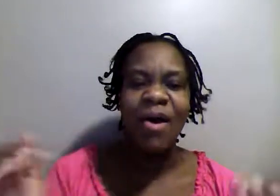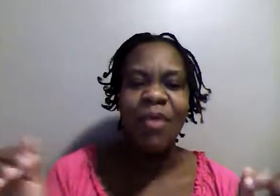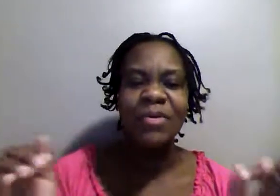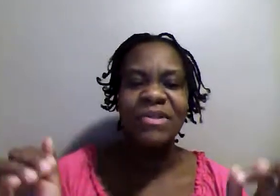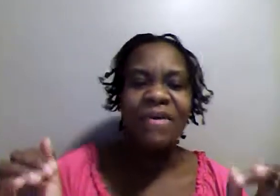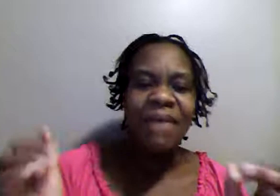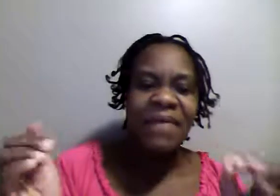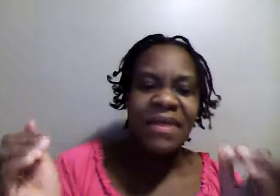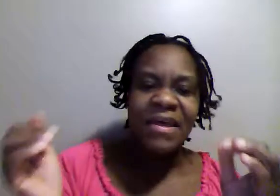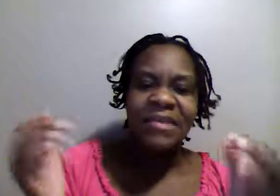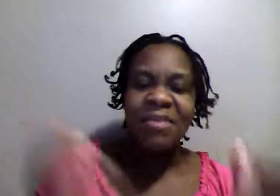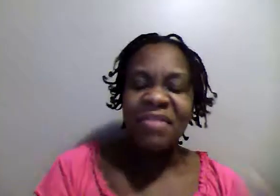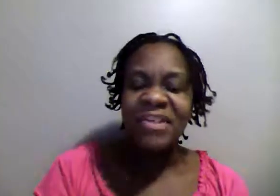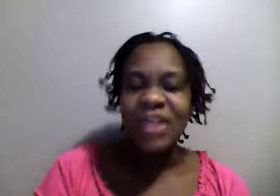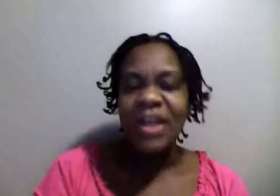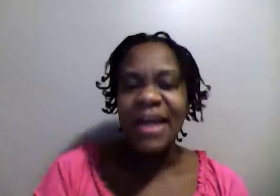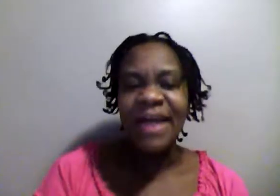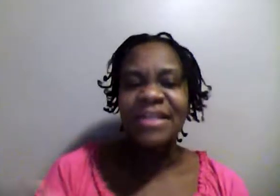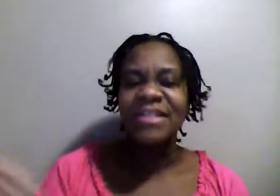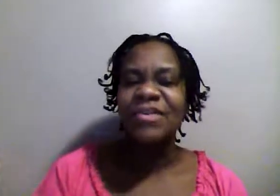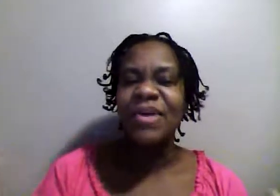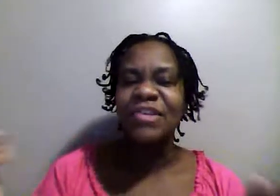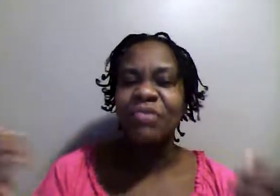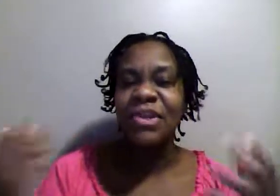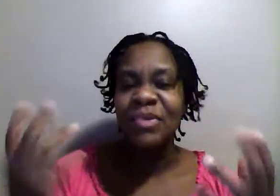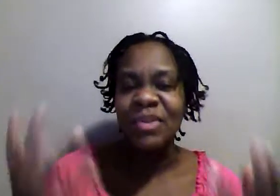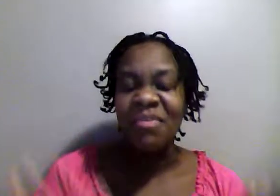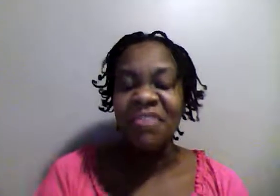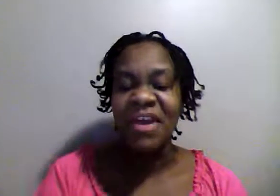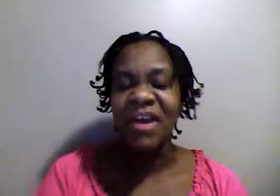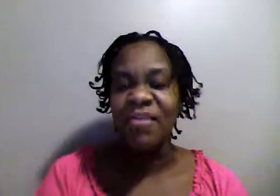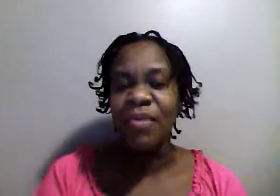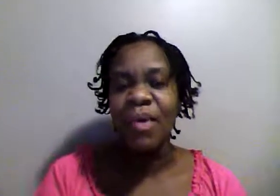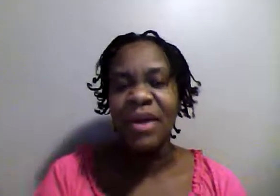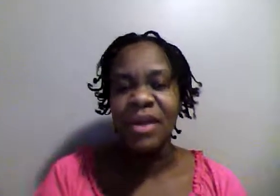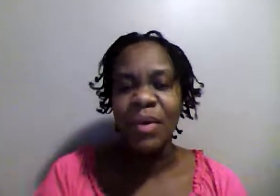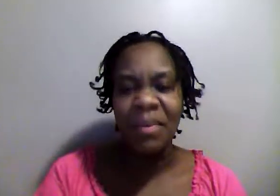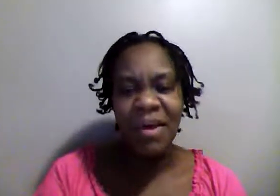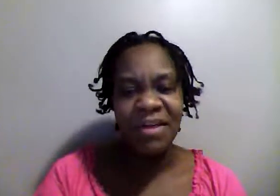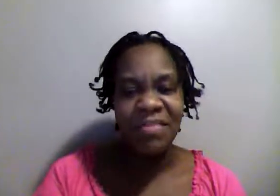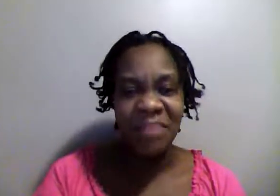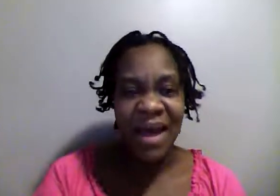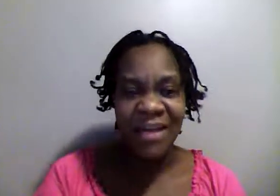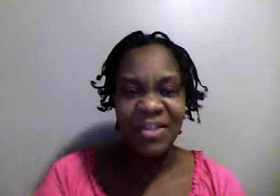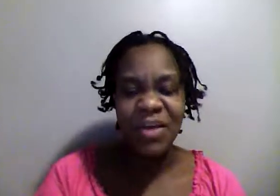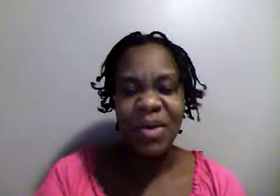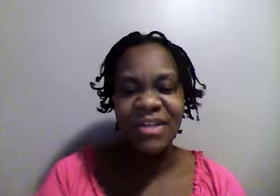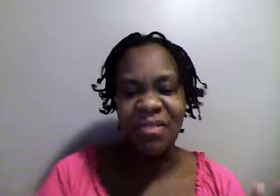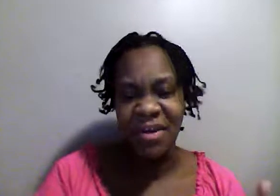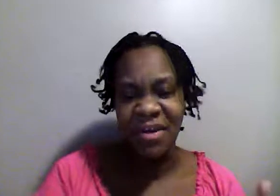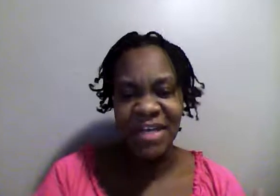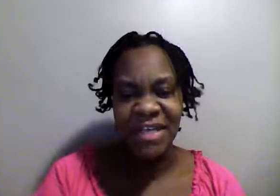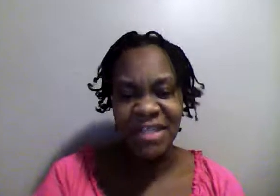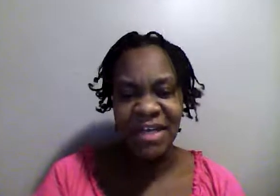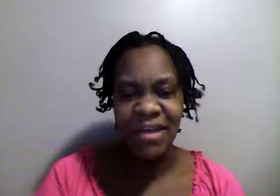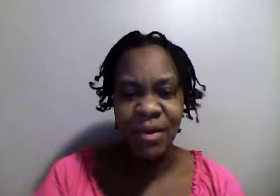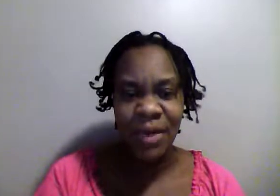out some of the sunlight. It's going to reduce some of the airflow on the lower part of the plant. So you want to get rid of these lower